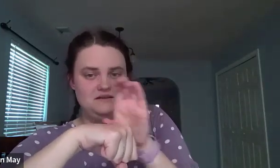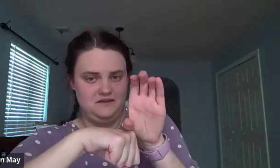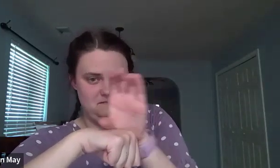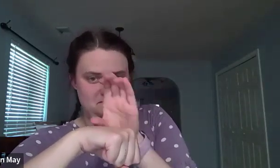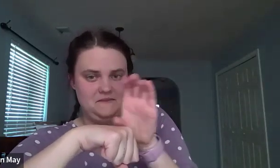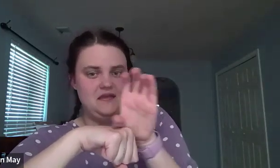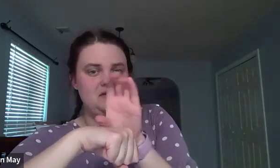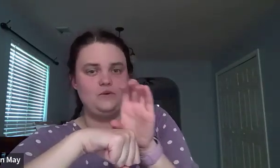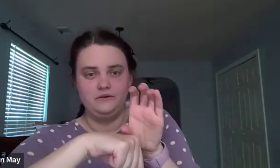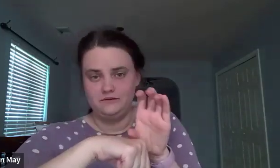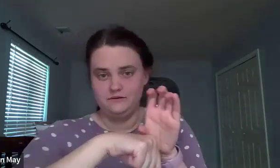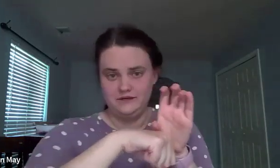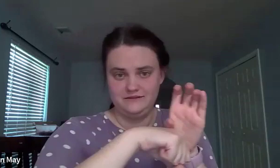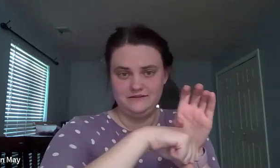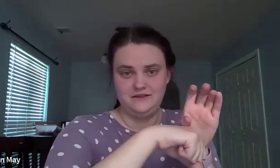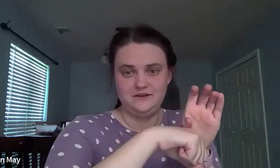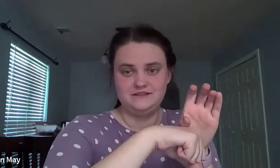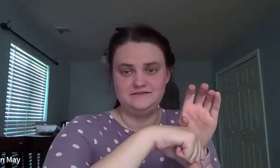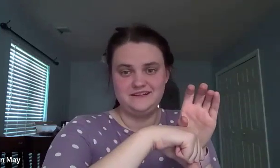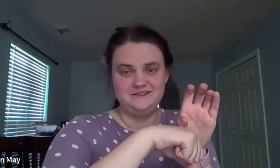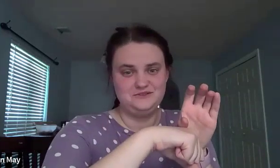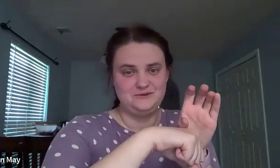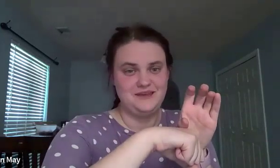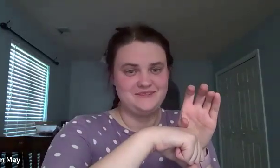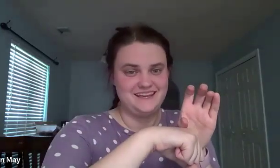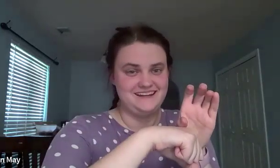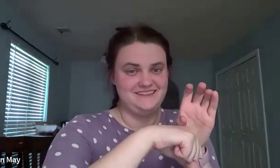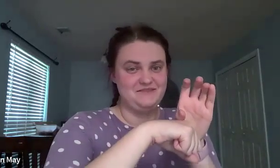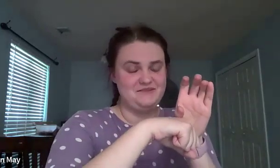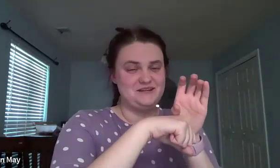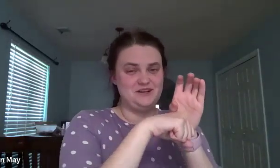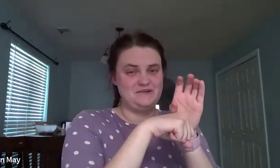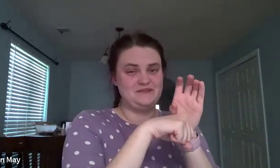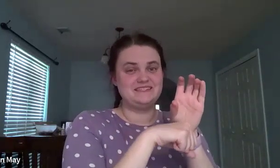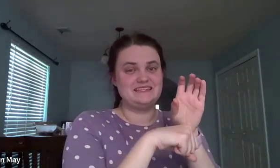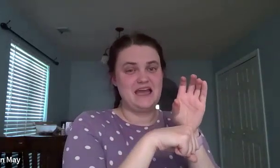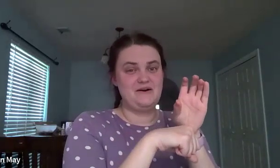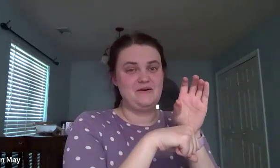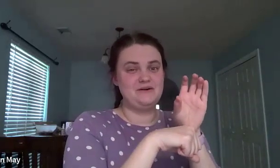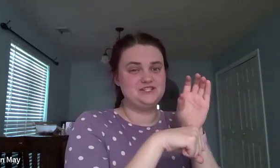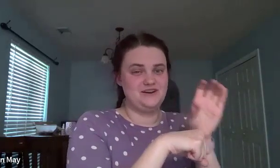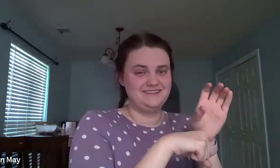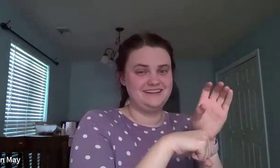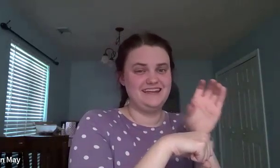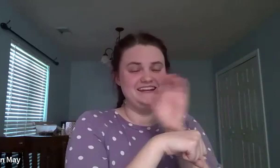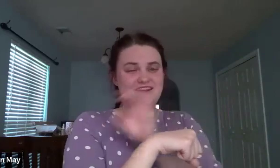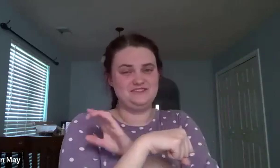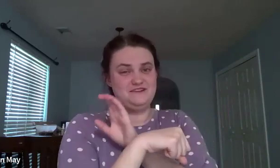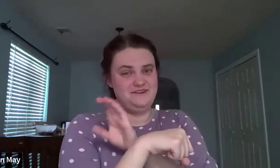Okay. Real quick. There's a funny little story that Miss Katie and I love every time we talk about this, is how chocolate and another sign are very,